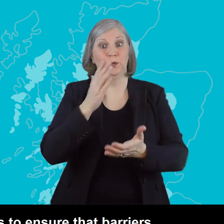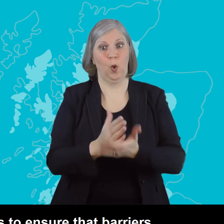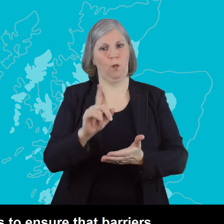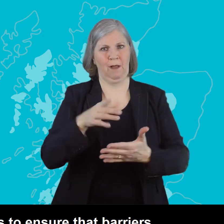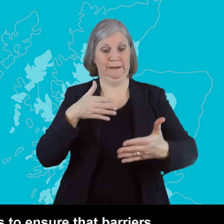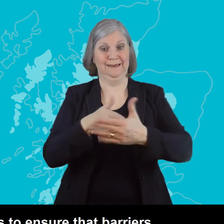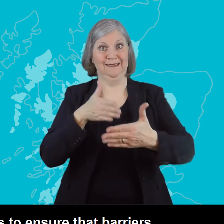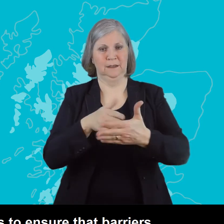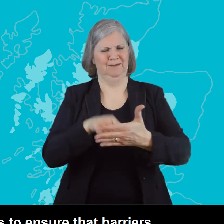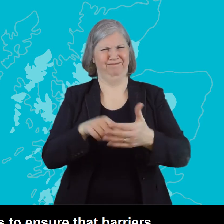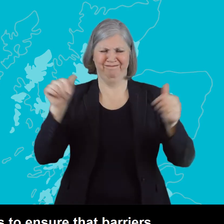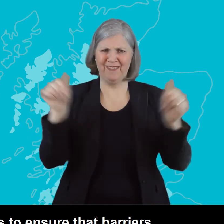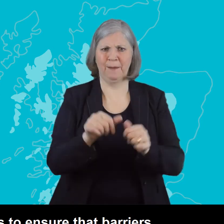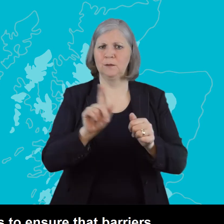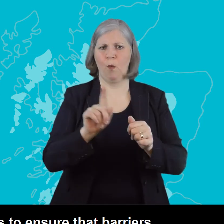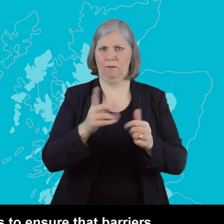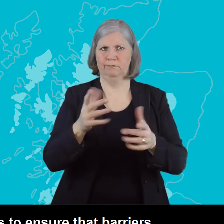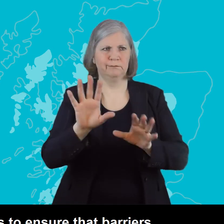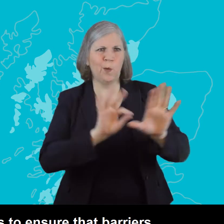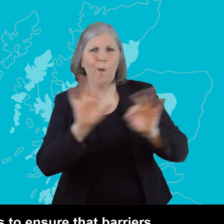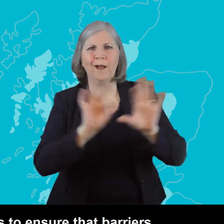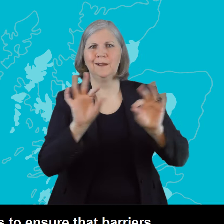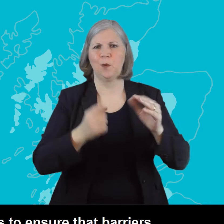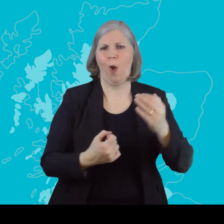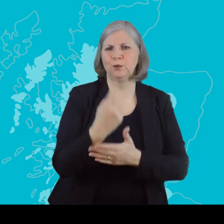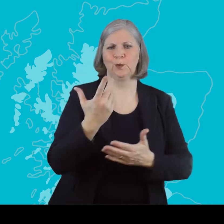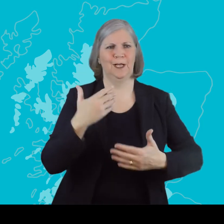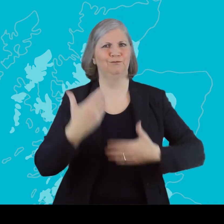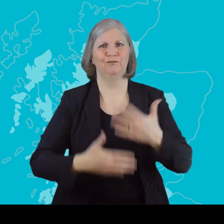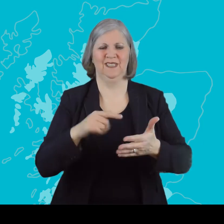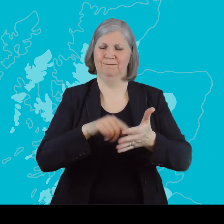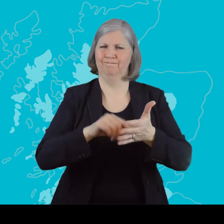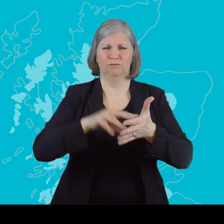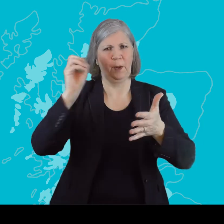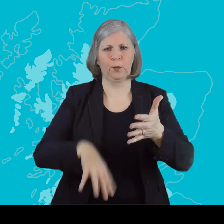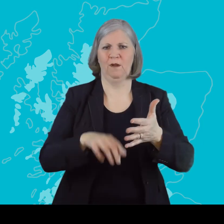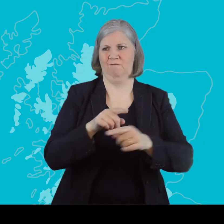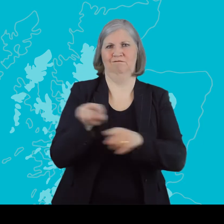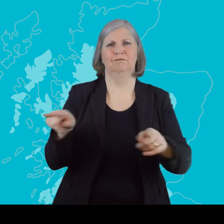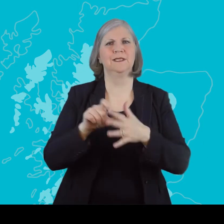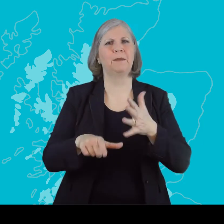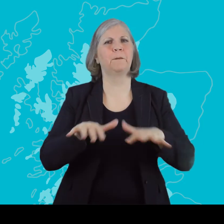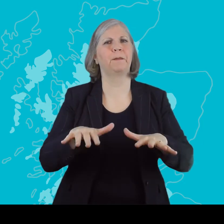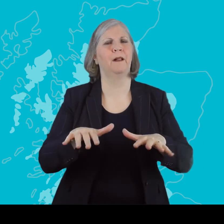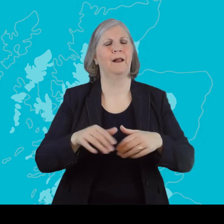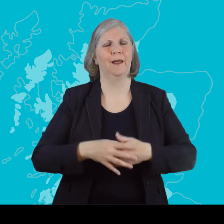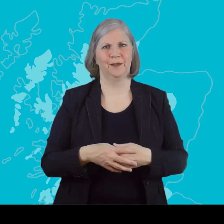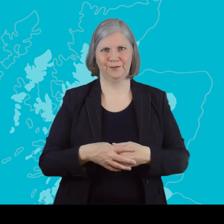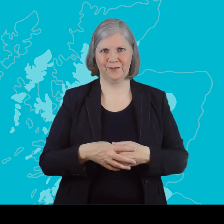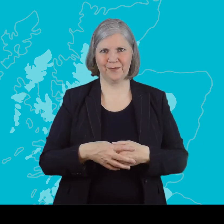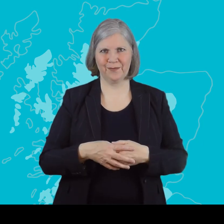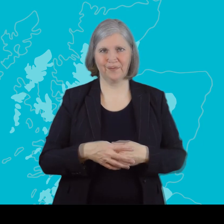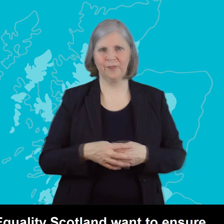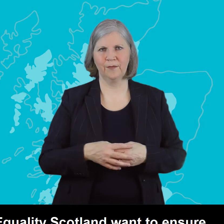Disability Equality Scotland wants to ensure that barriers which restrict choice, opportunity and movement are removed from disabled people.